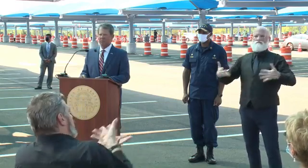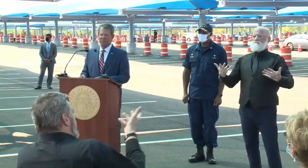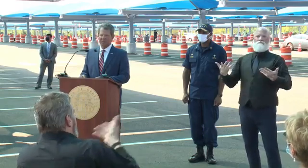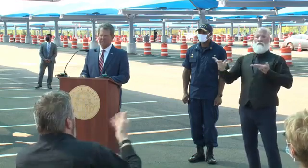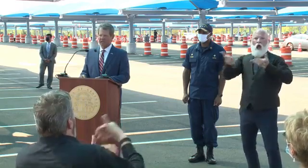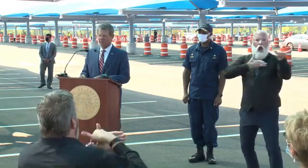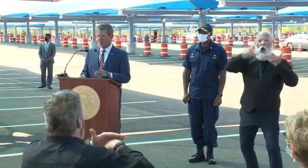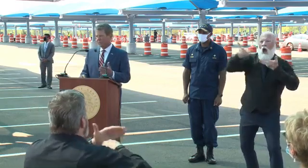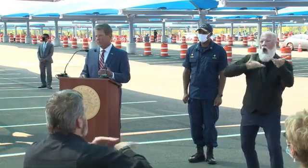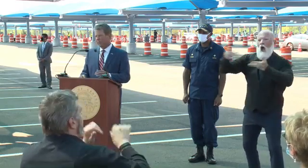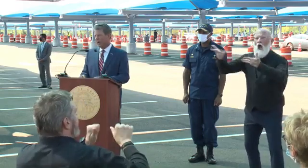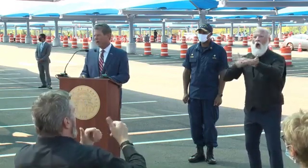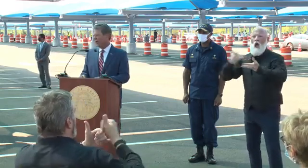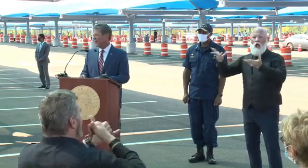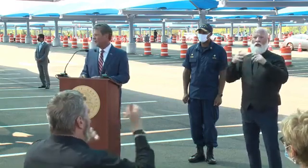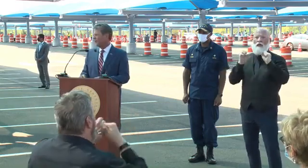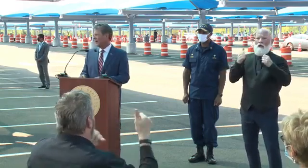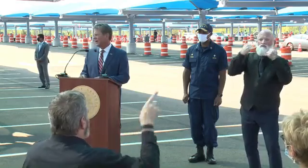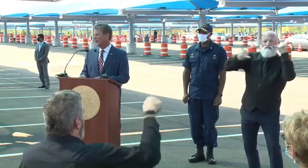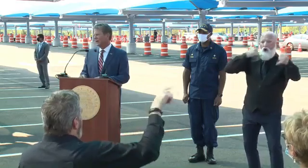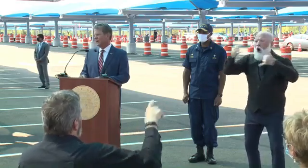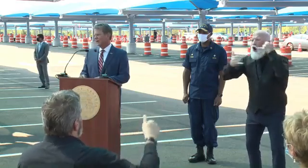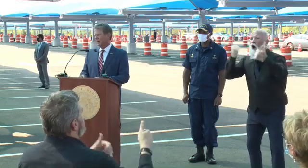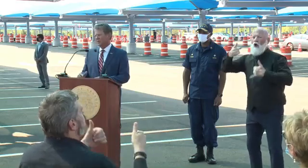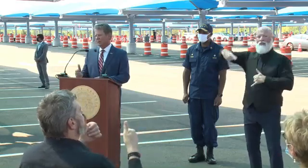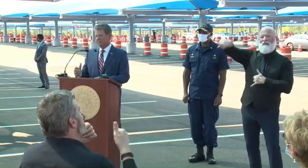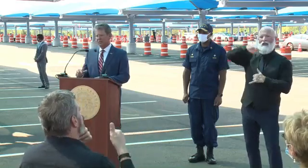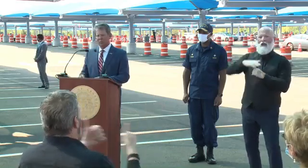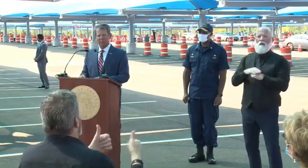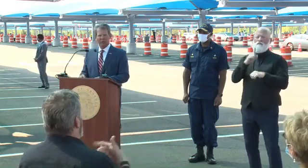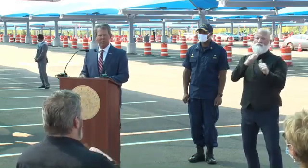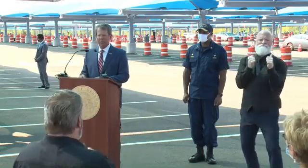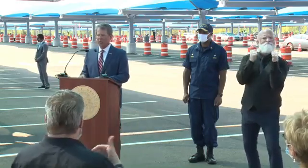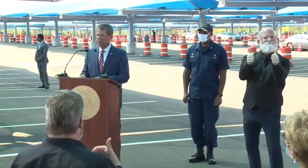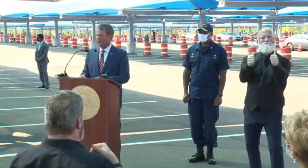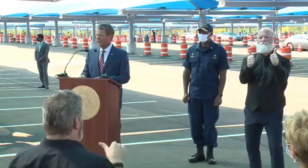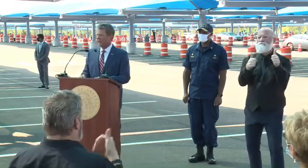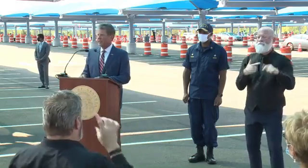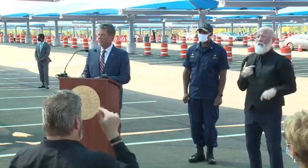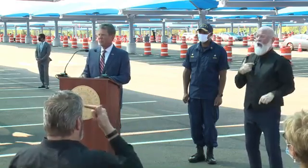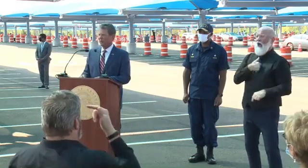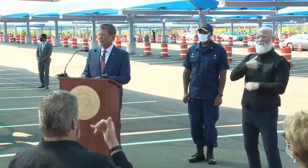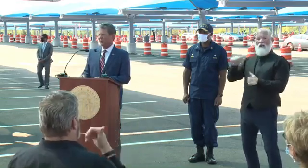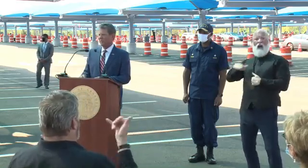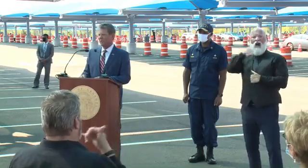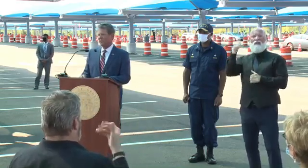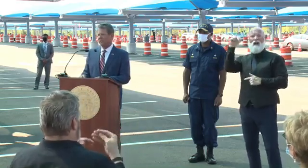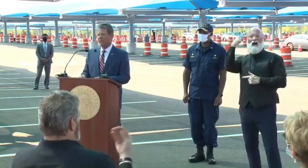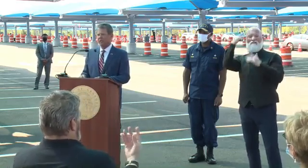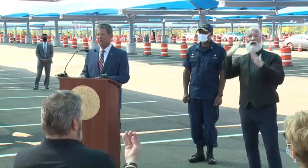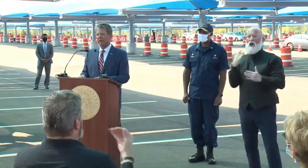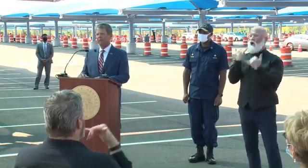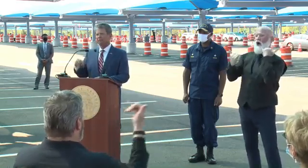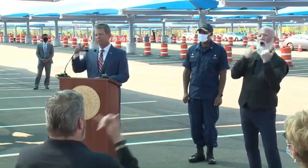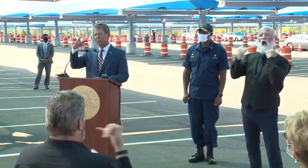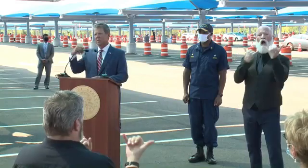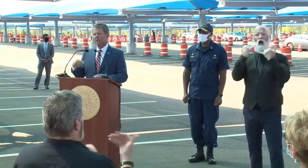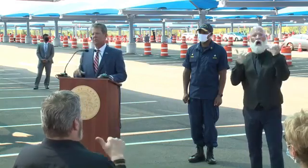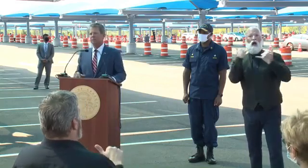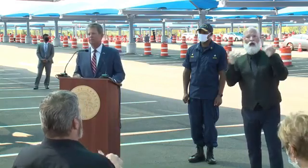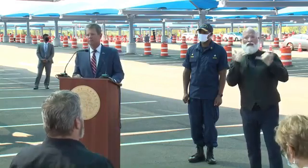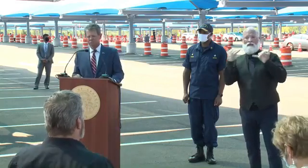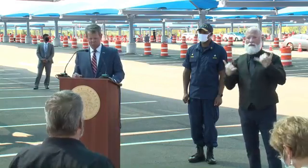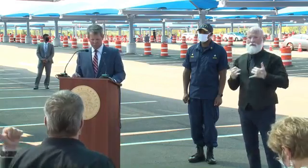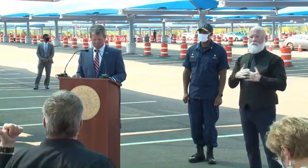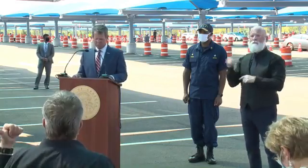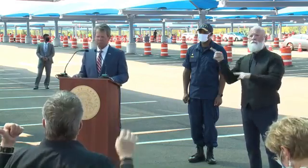with them and the task force. We have a call later today, so I assume we'll be learning more about that issue, but we're going to continue to dig into that.